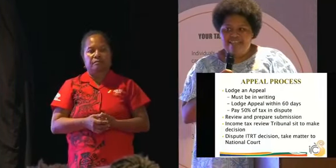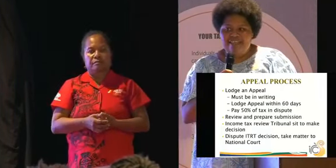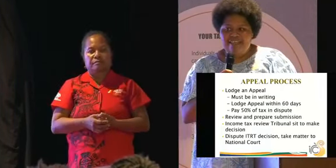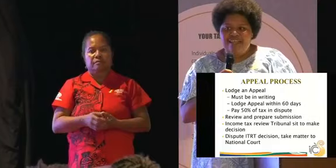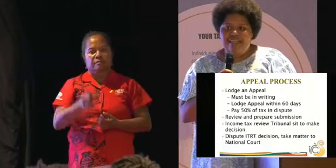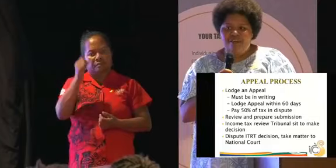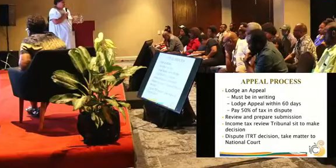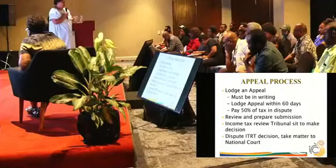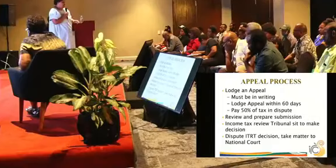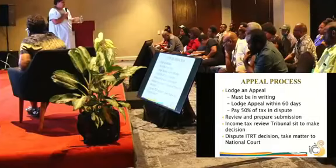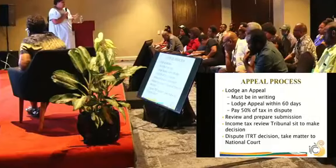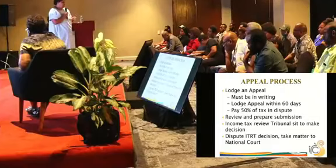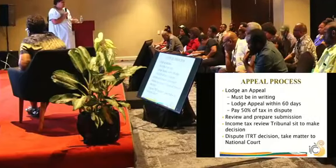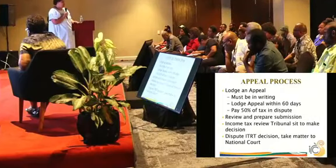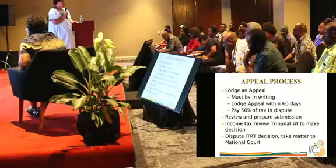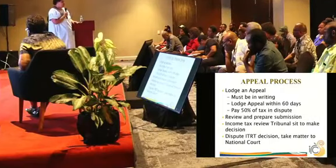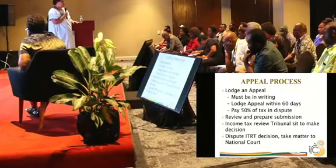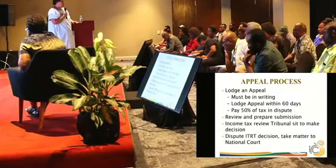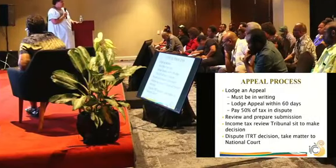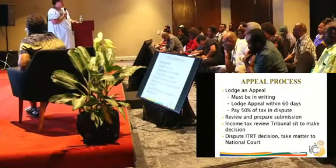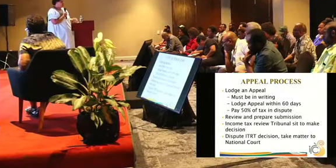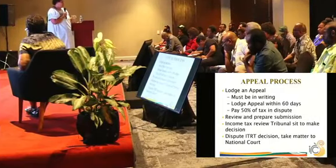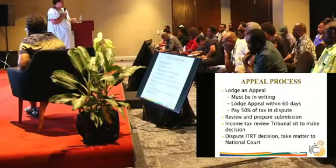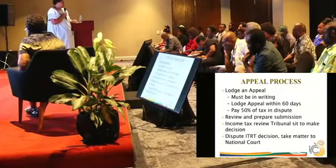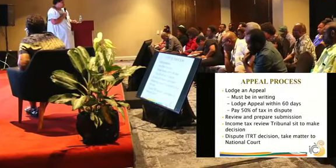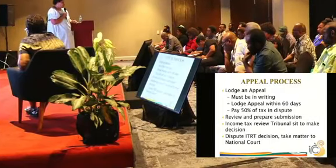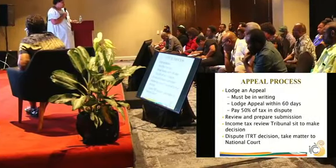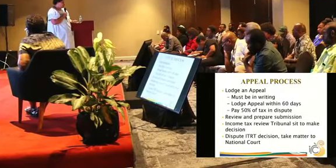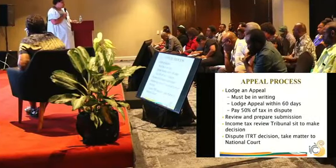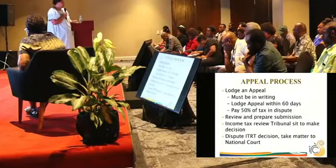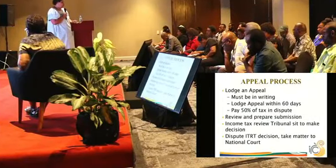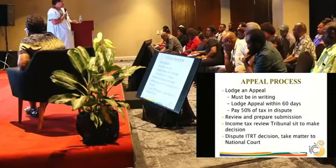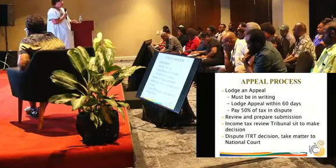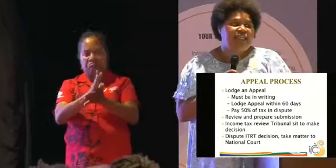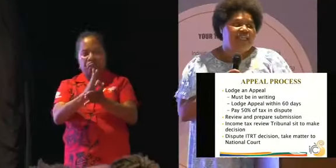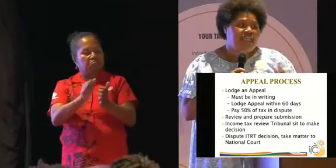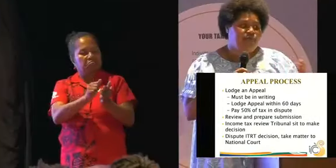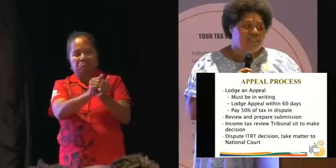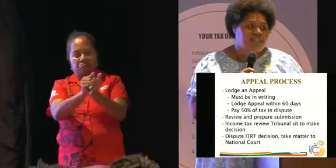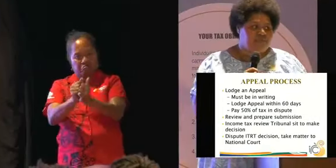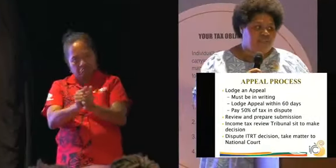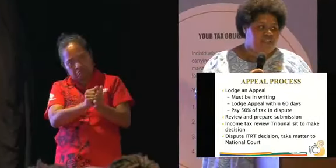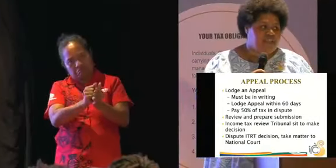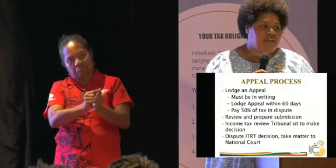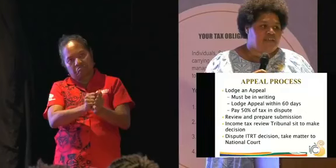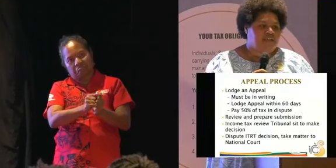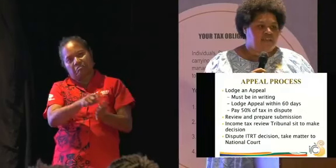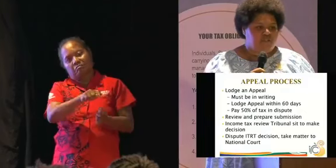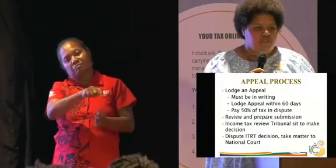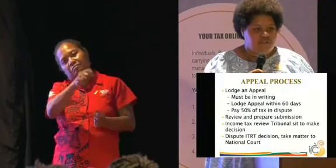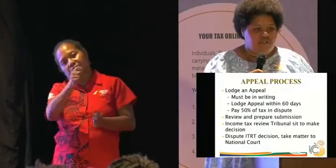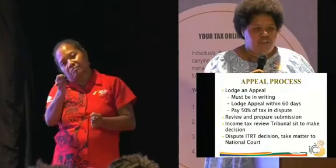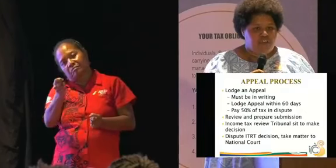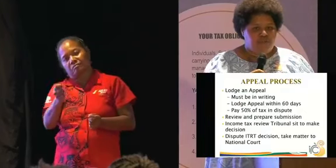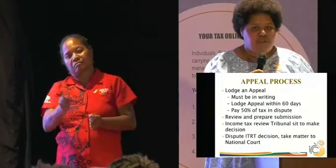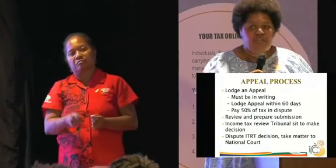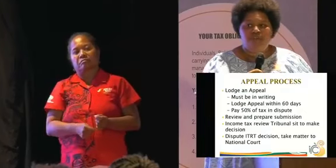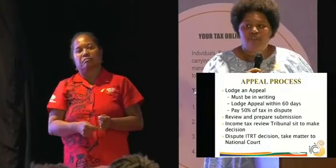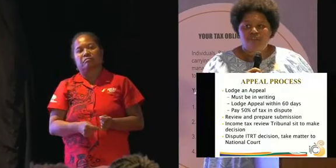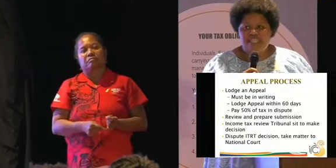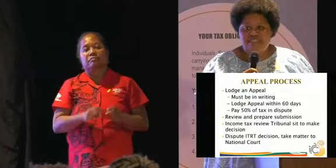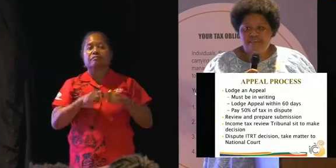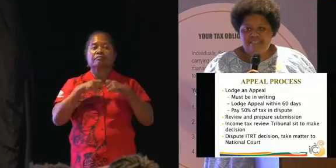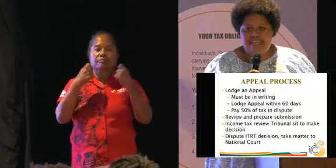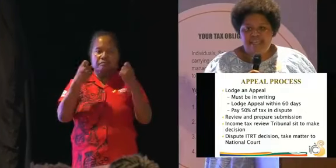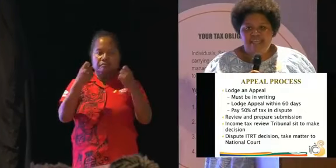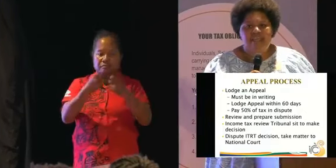clear? When the decision is being made, if you still do not agree, you can take it one step further to the review tribunal. If